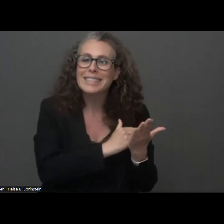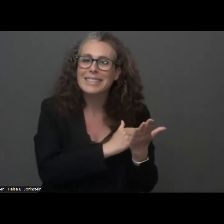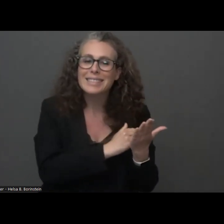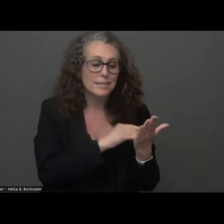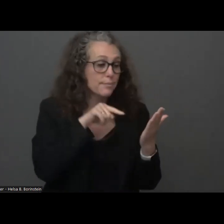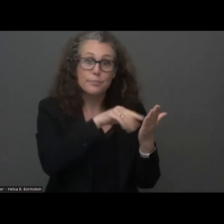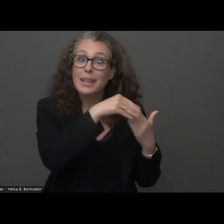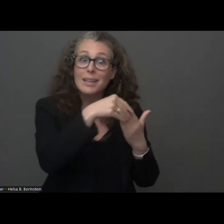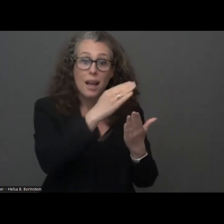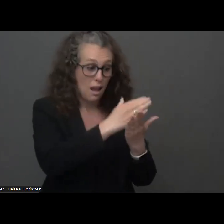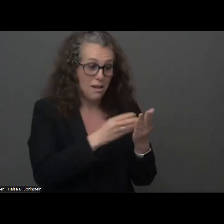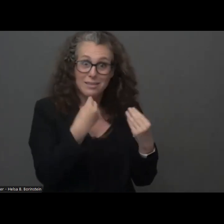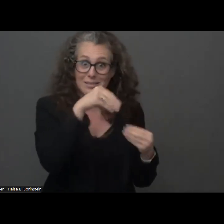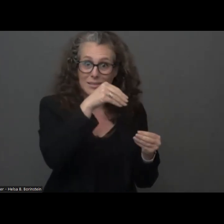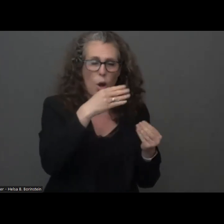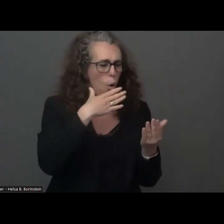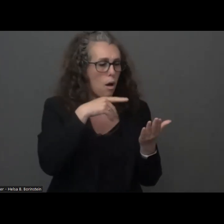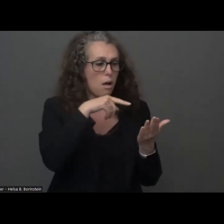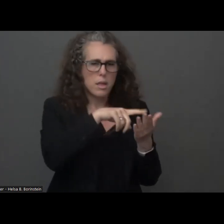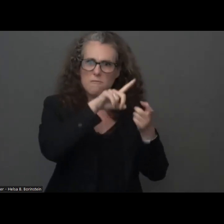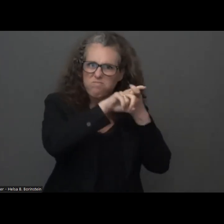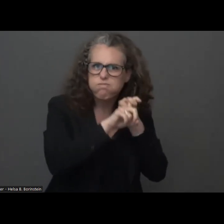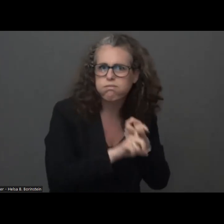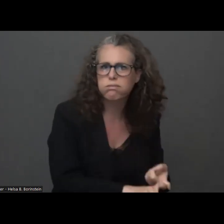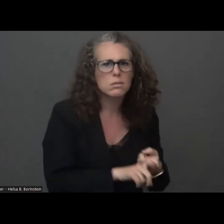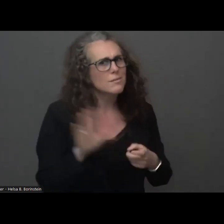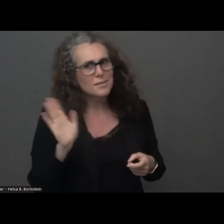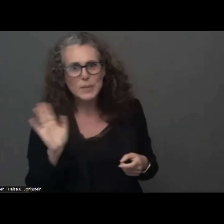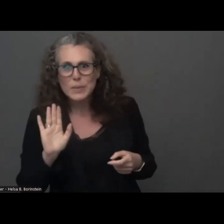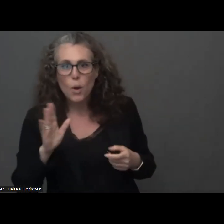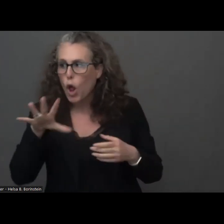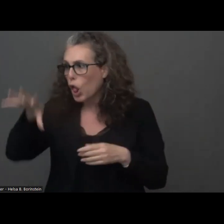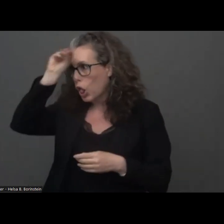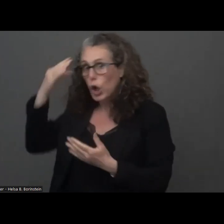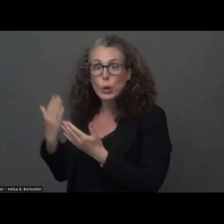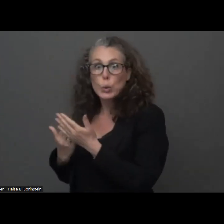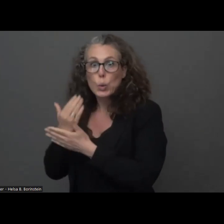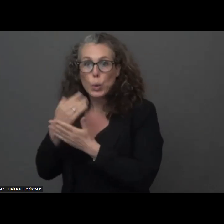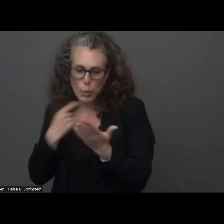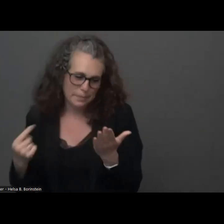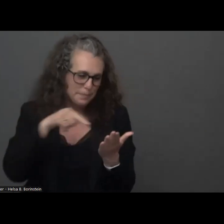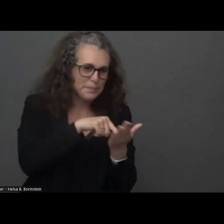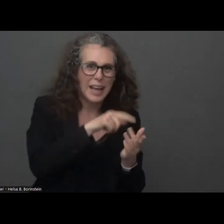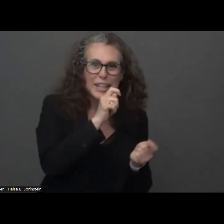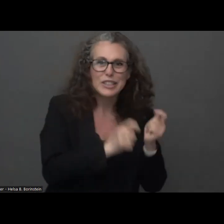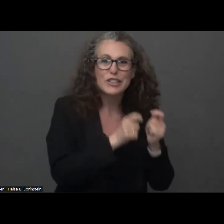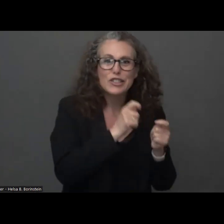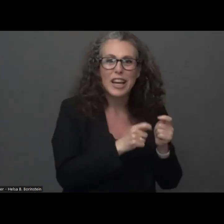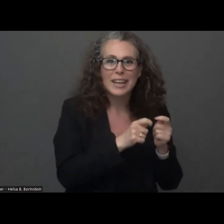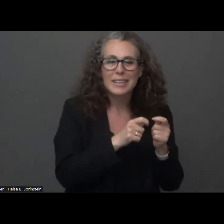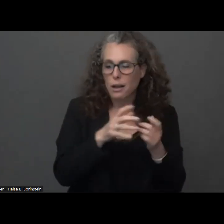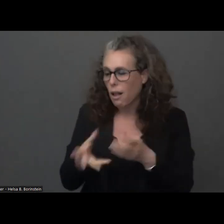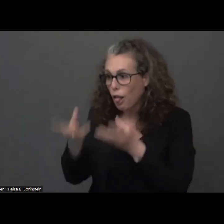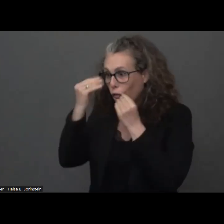for this document to be a living document that we update as we learn of new and better ways to ensure inclusion through our